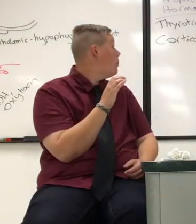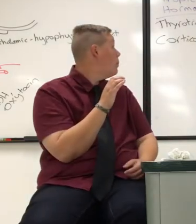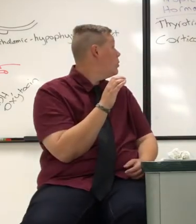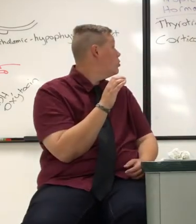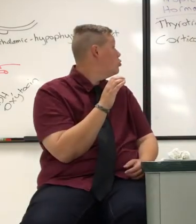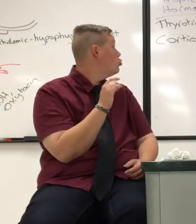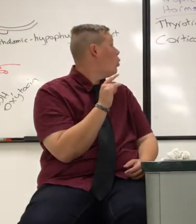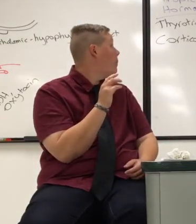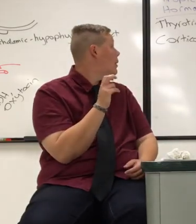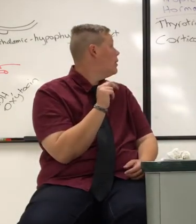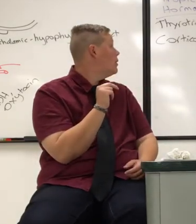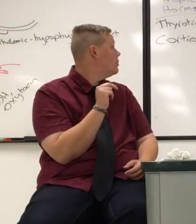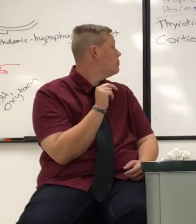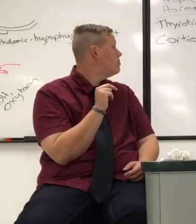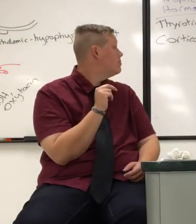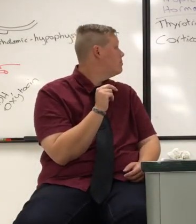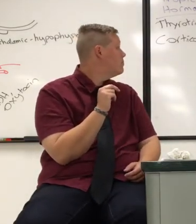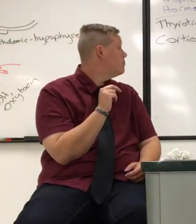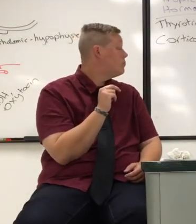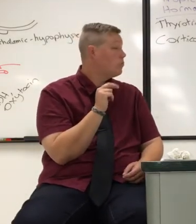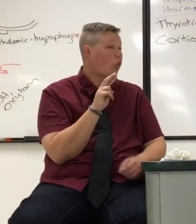CRH for short.